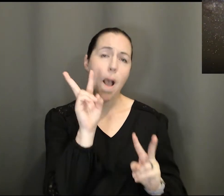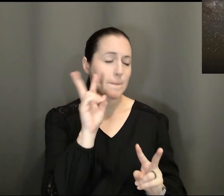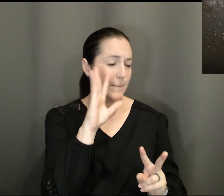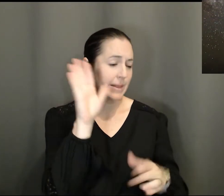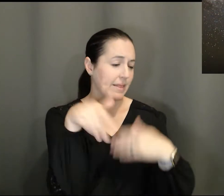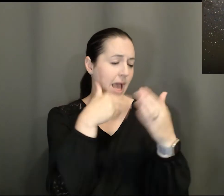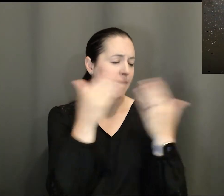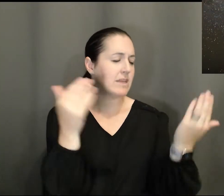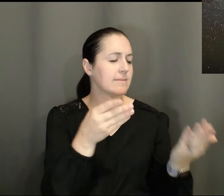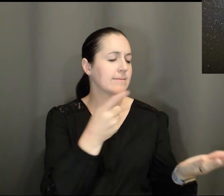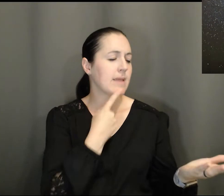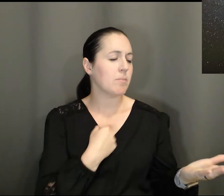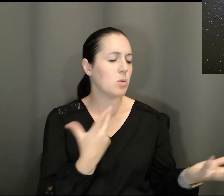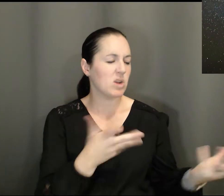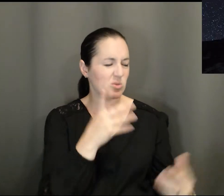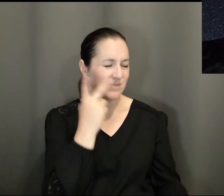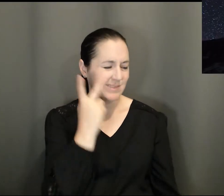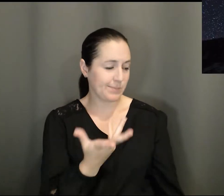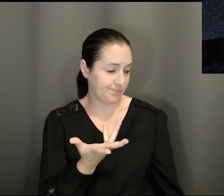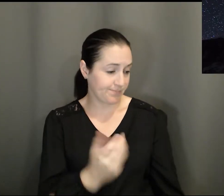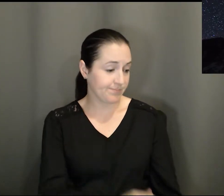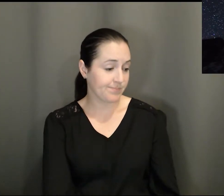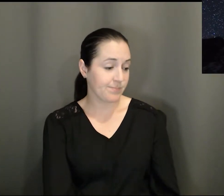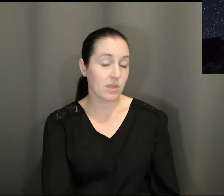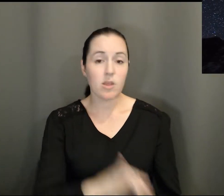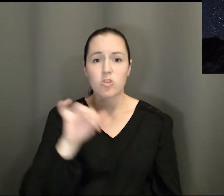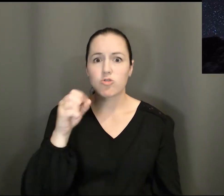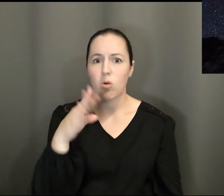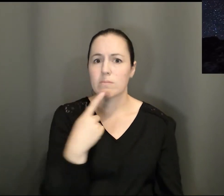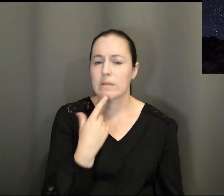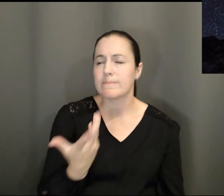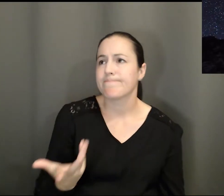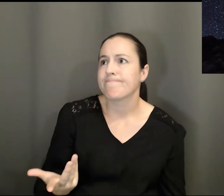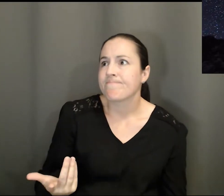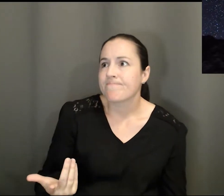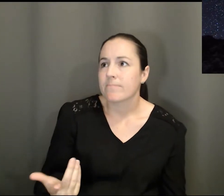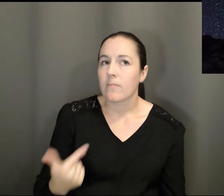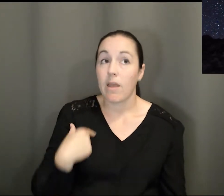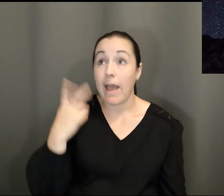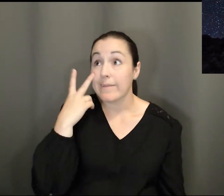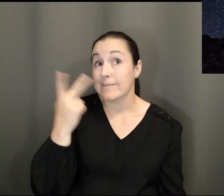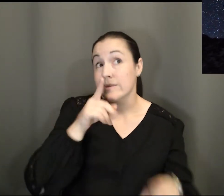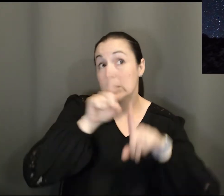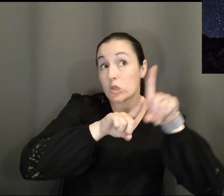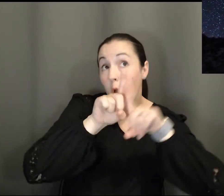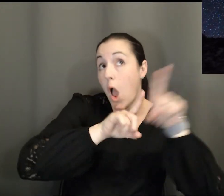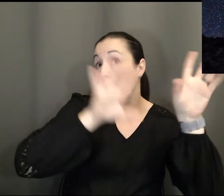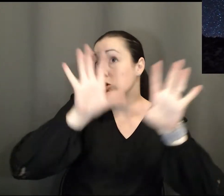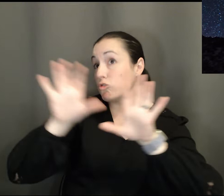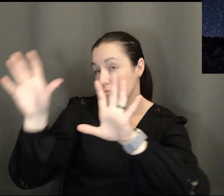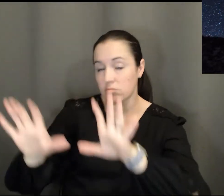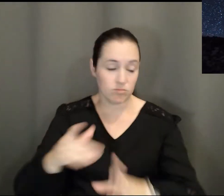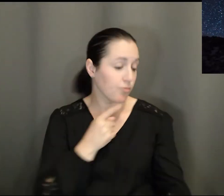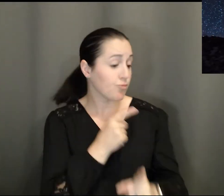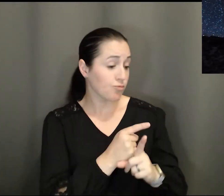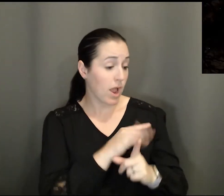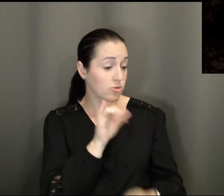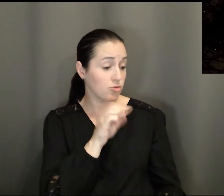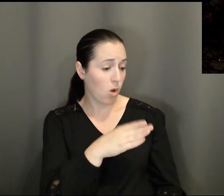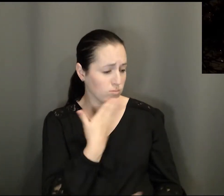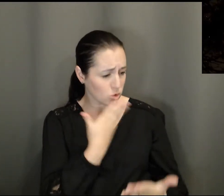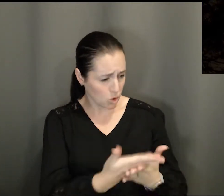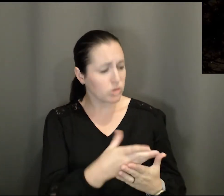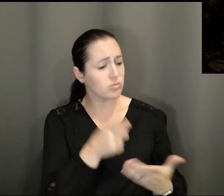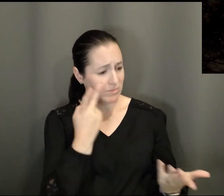many stars do you see? Well, I don't know, God. I can't count them. That's right, Job. That's right.